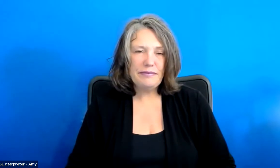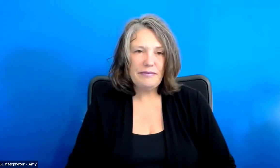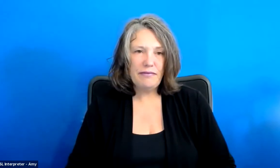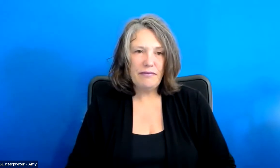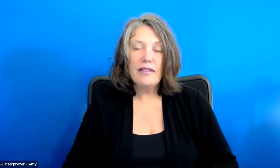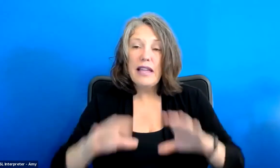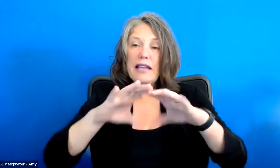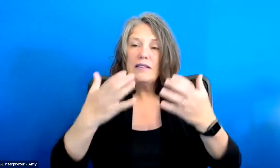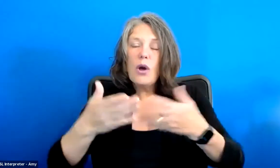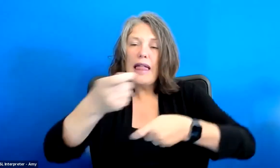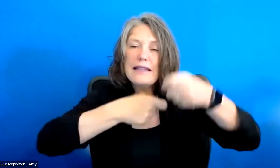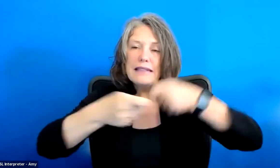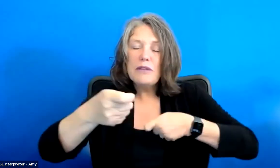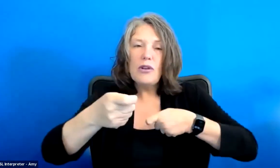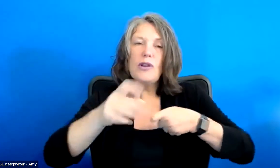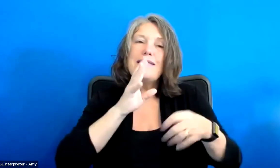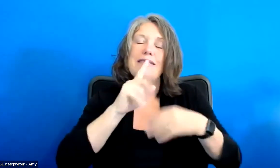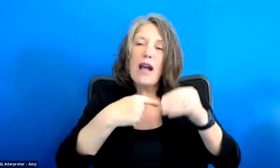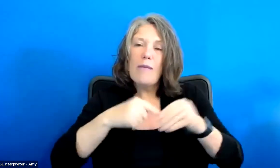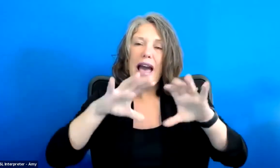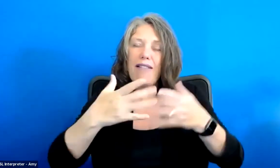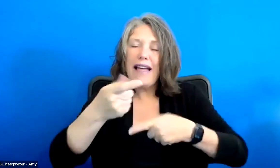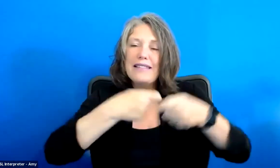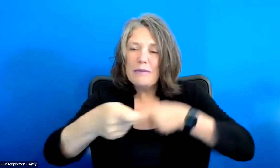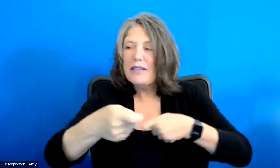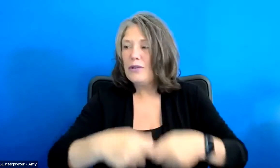Class substitution. Let's talk about class substitution.